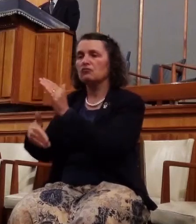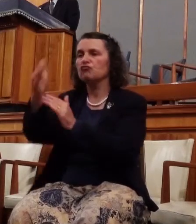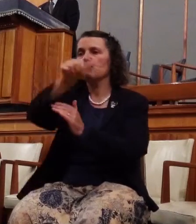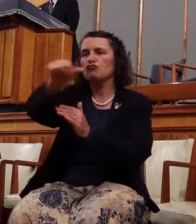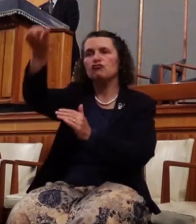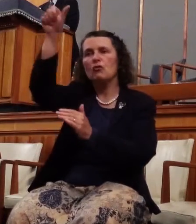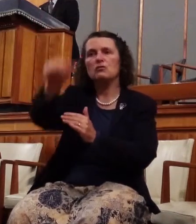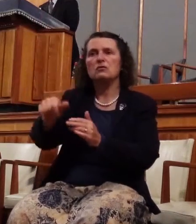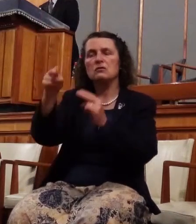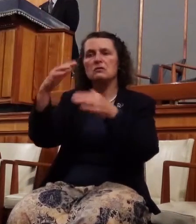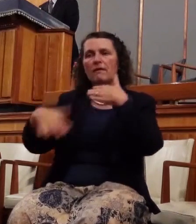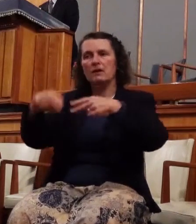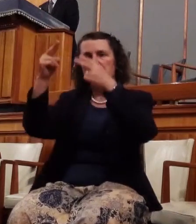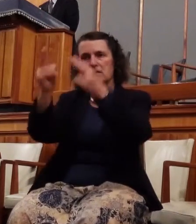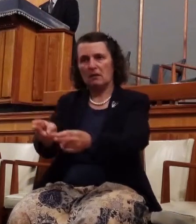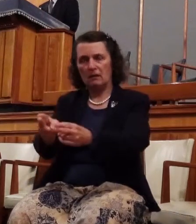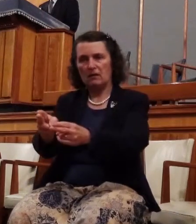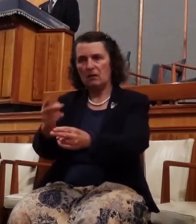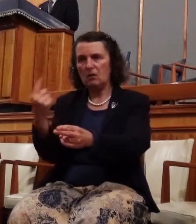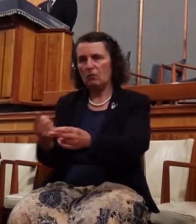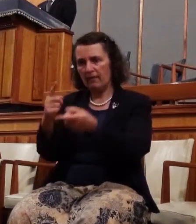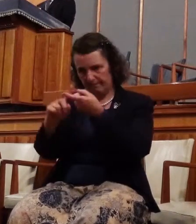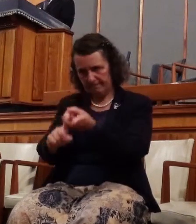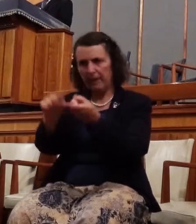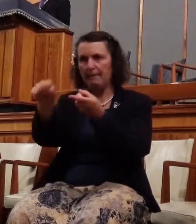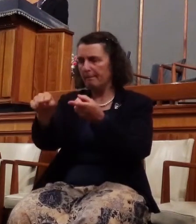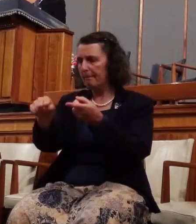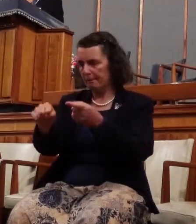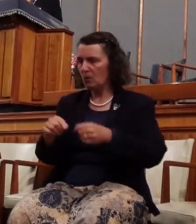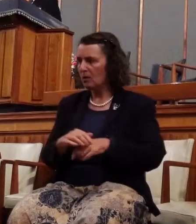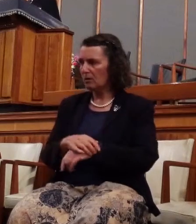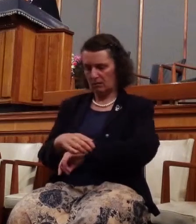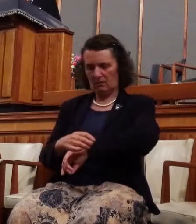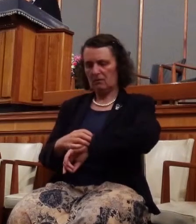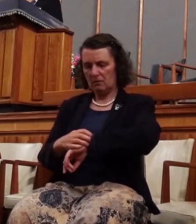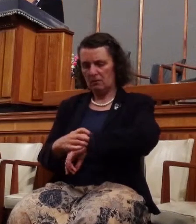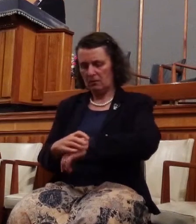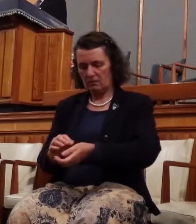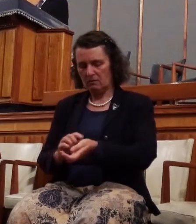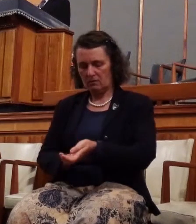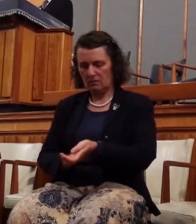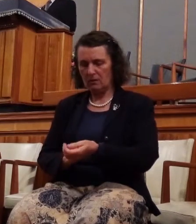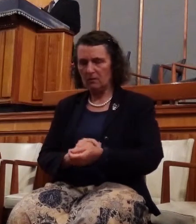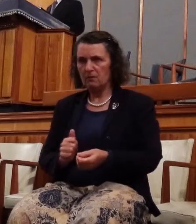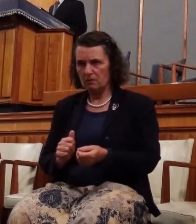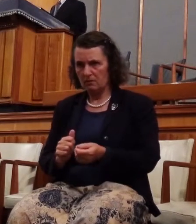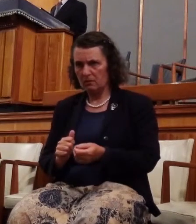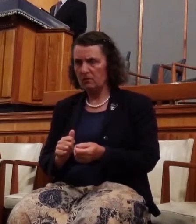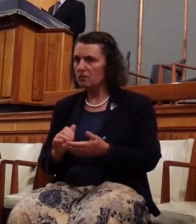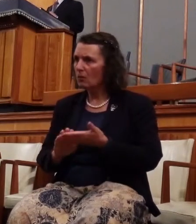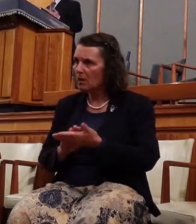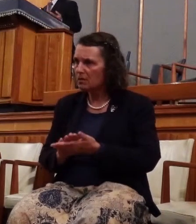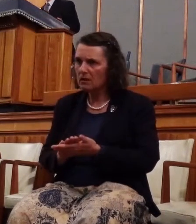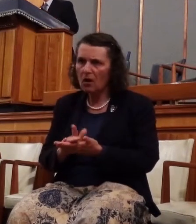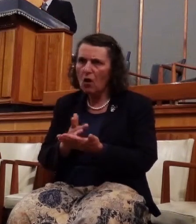for his people, those who will trust in him. So, the many dangers God can bring in the life of us, they can